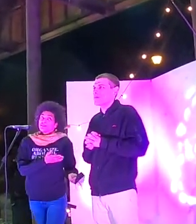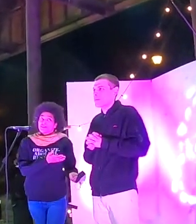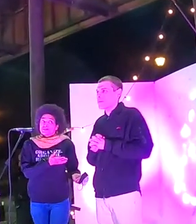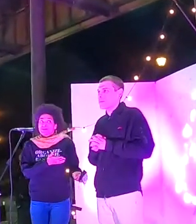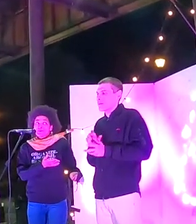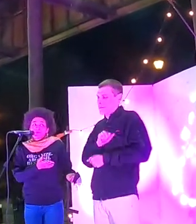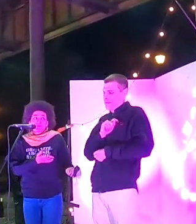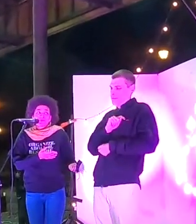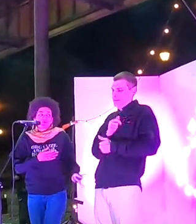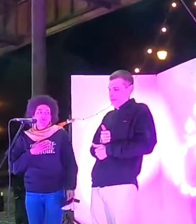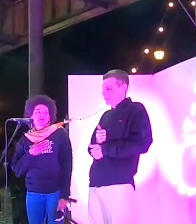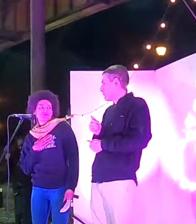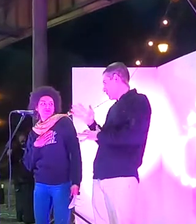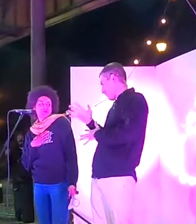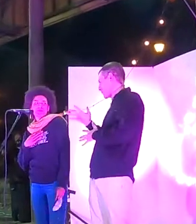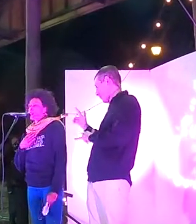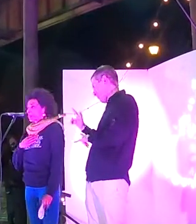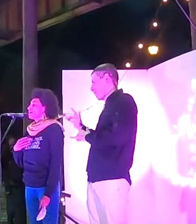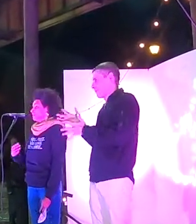Andrew.